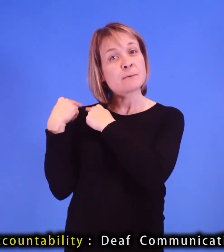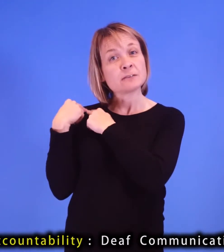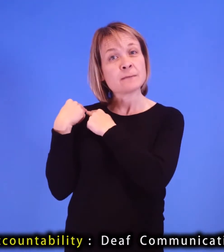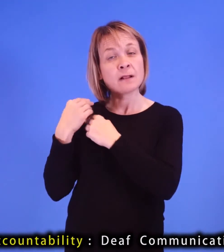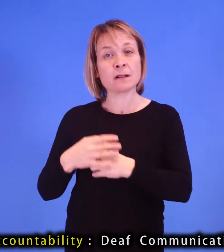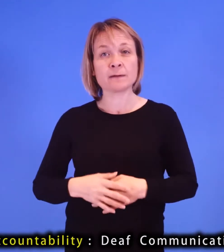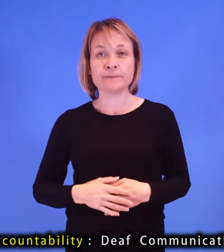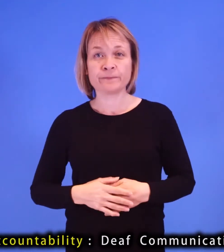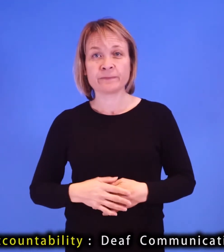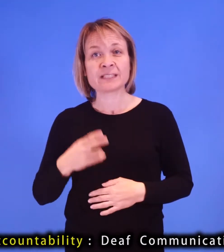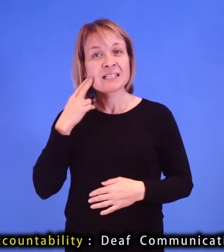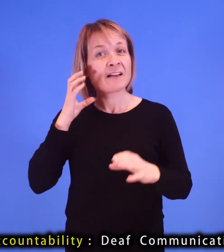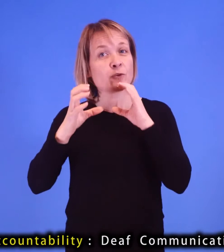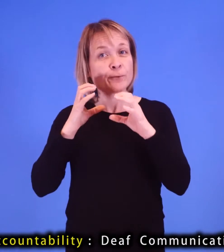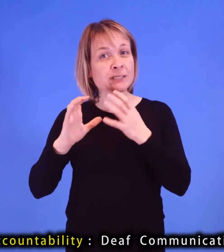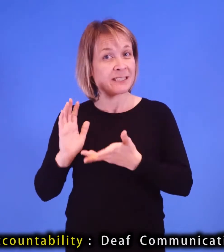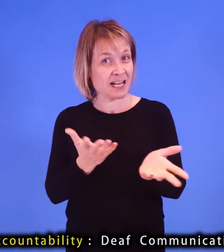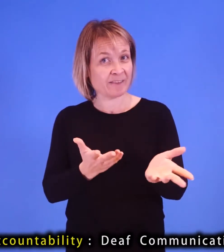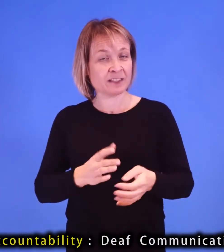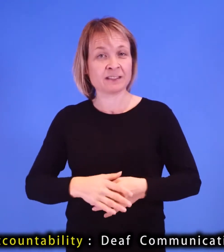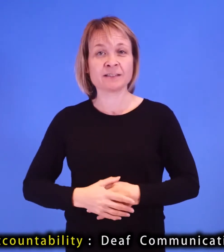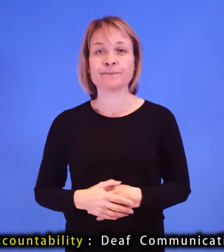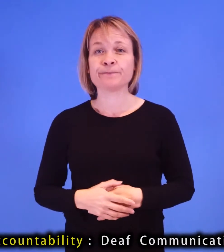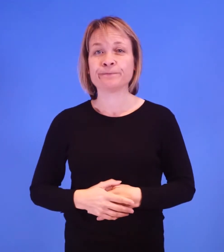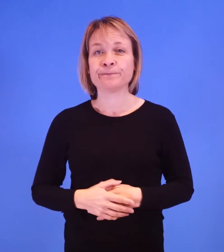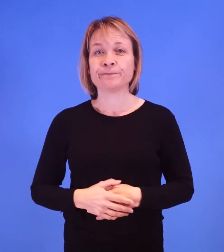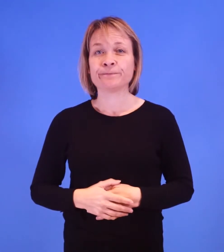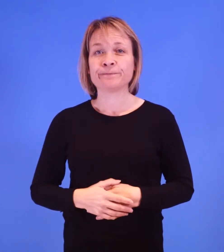Accountability. Deaf Communication Service.